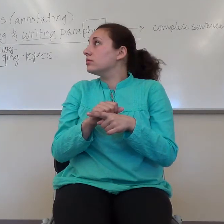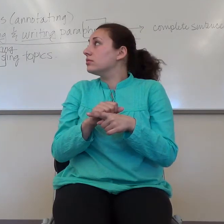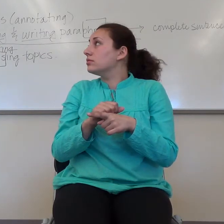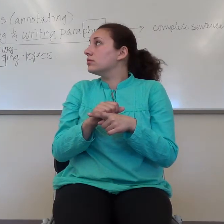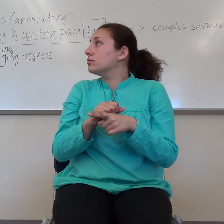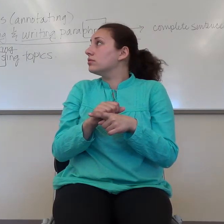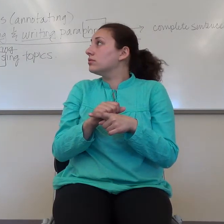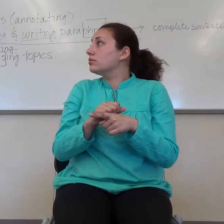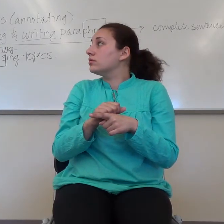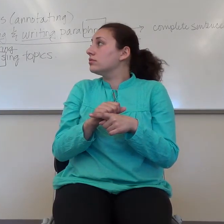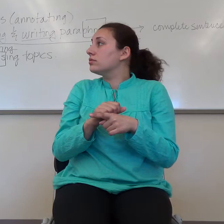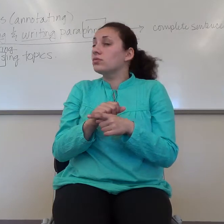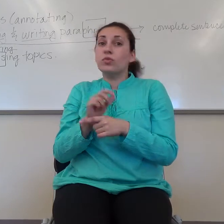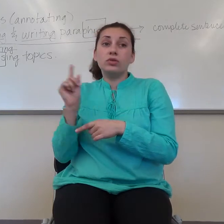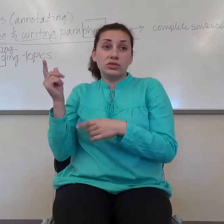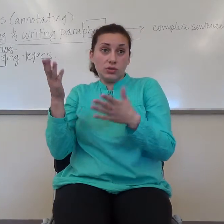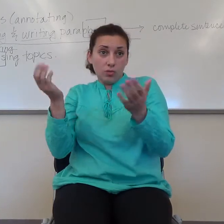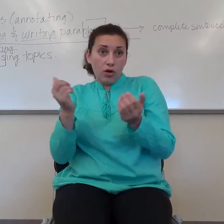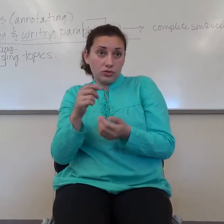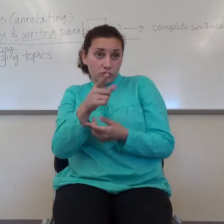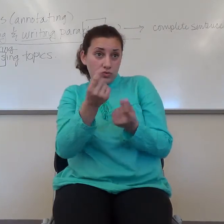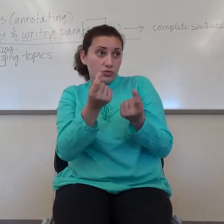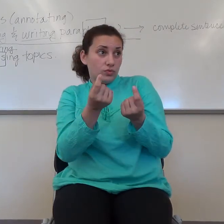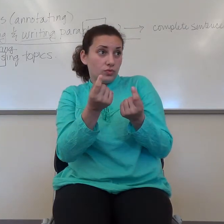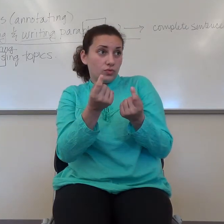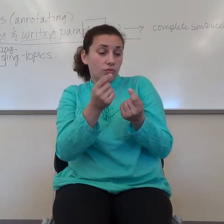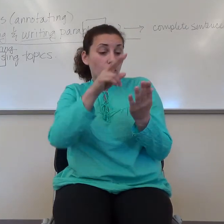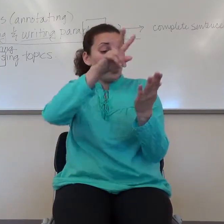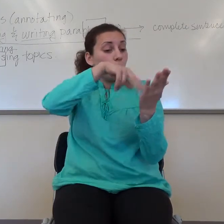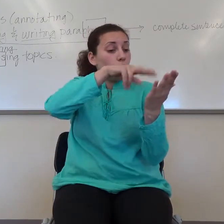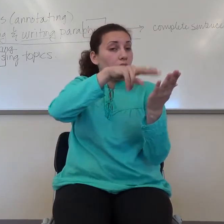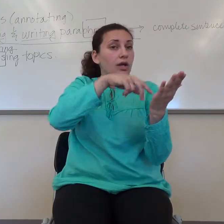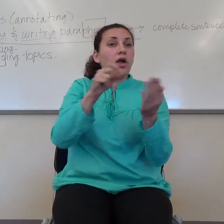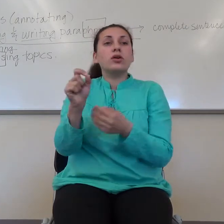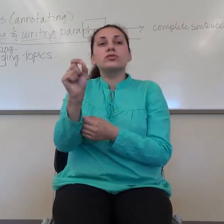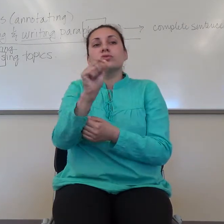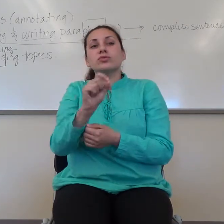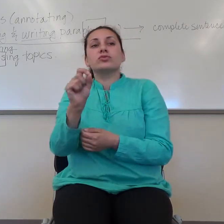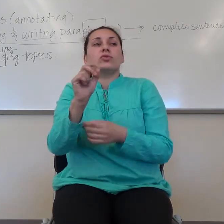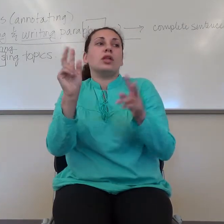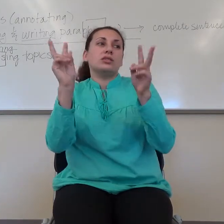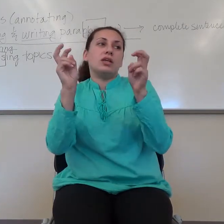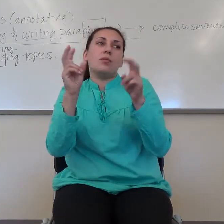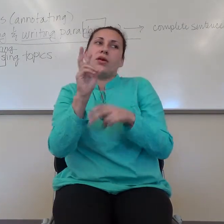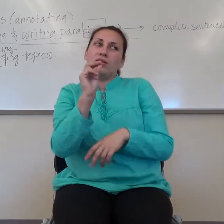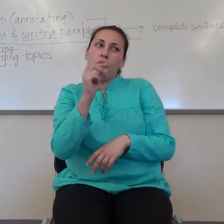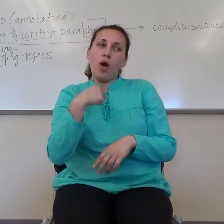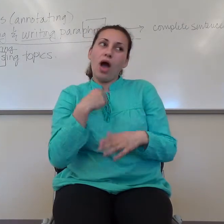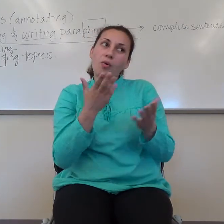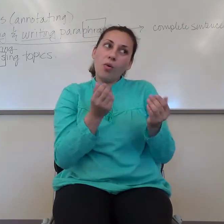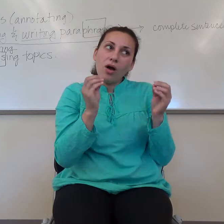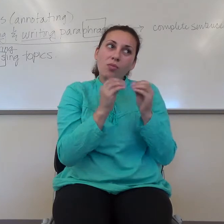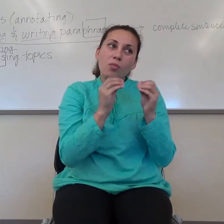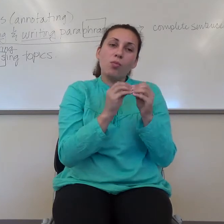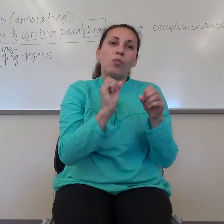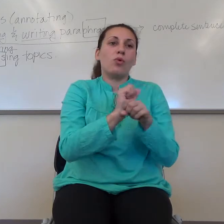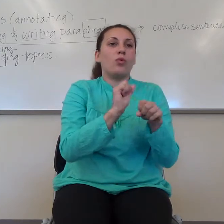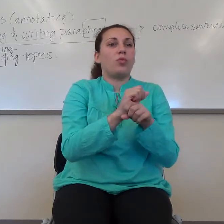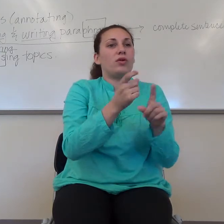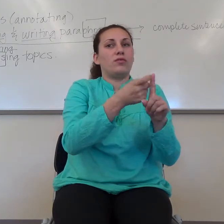is read this and circle the topic. No, I want you to do more work. So that's another reason. You'll notice